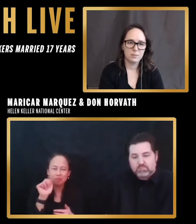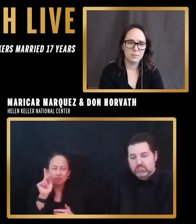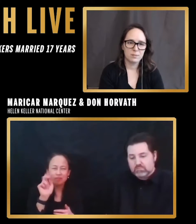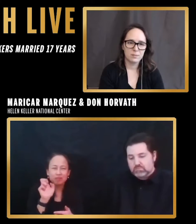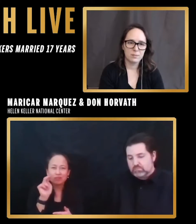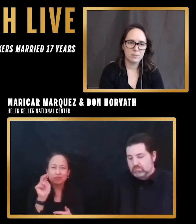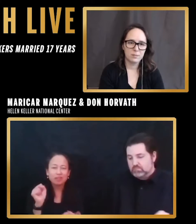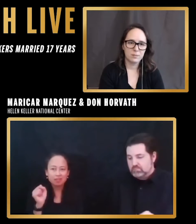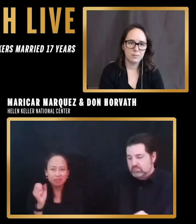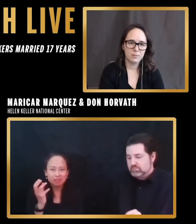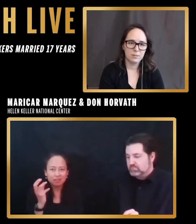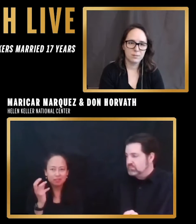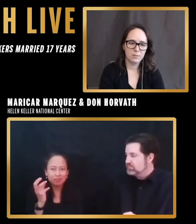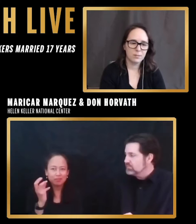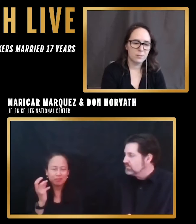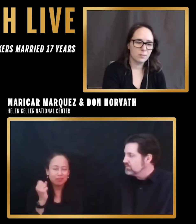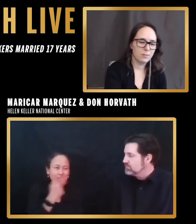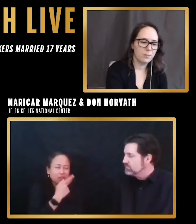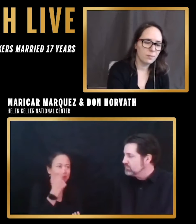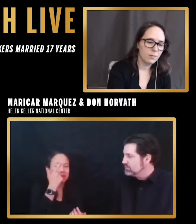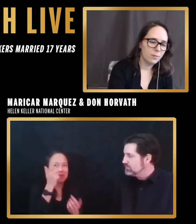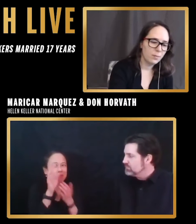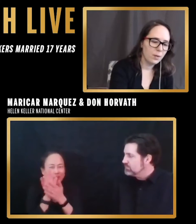I think that was